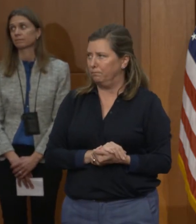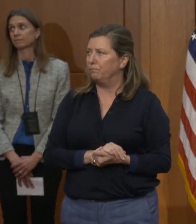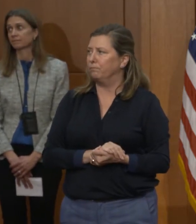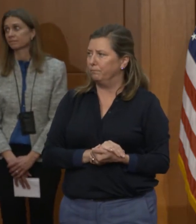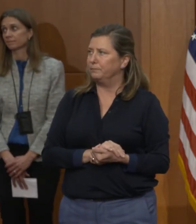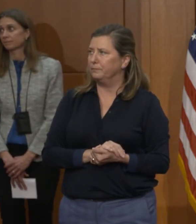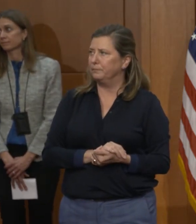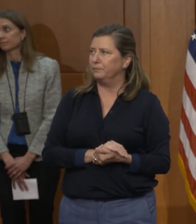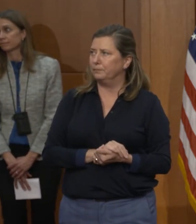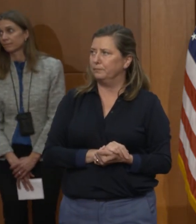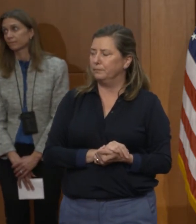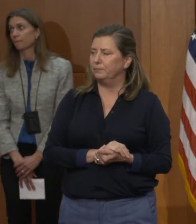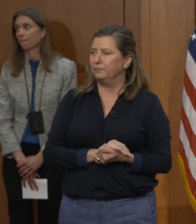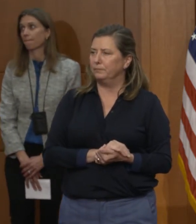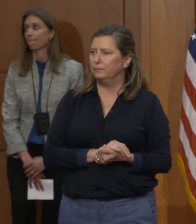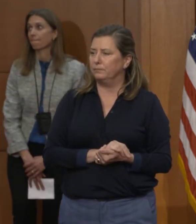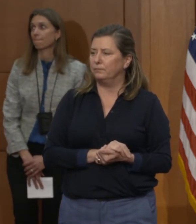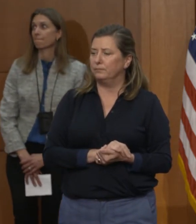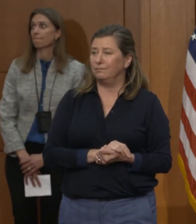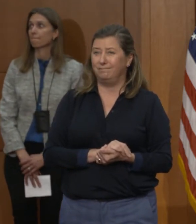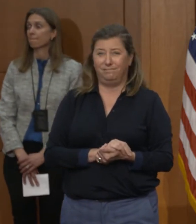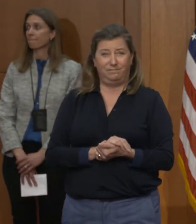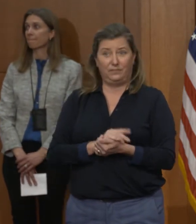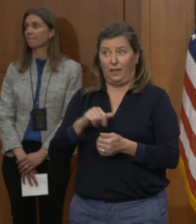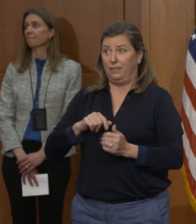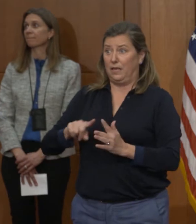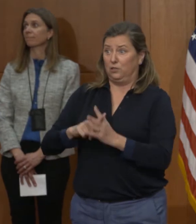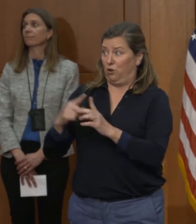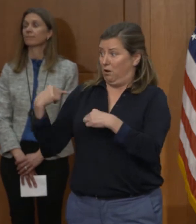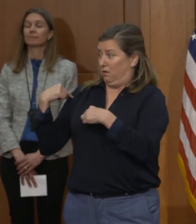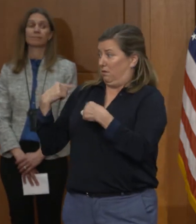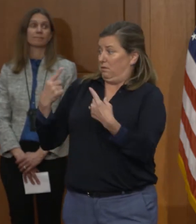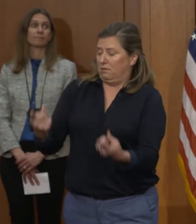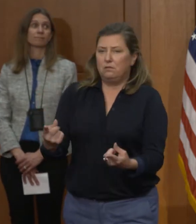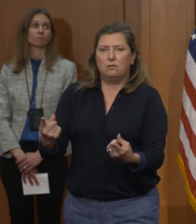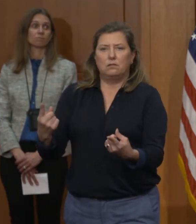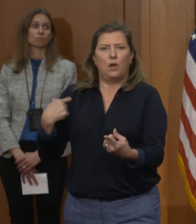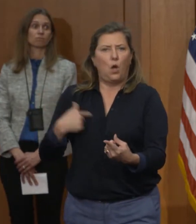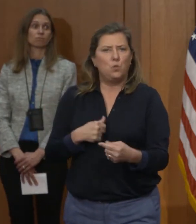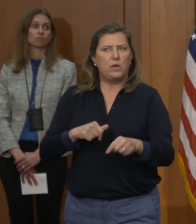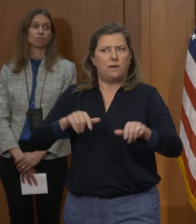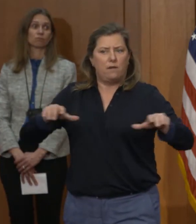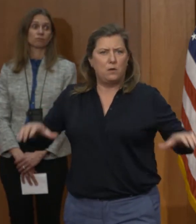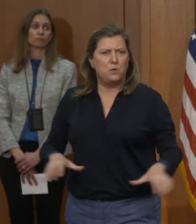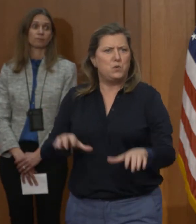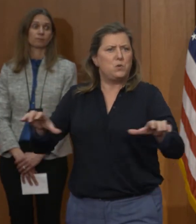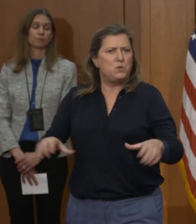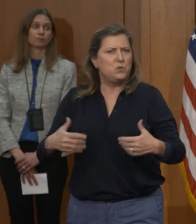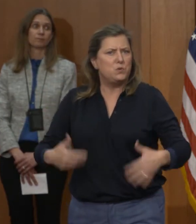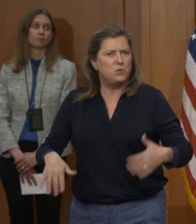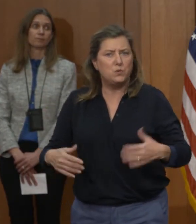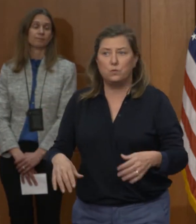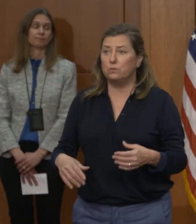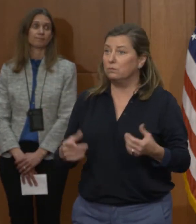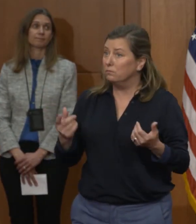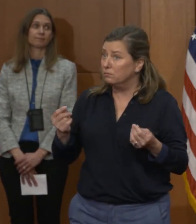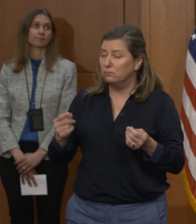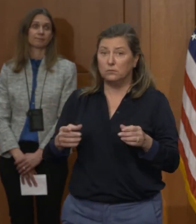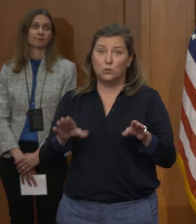Since the beginning of this situation, we have taken aggressive action. We closed